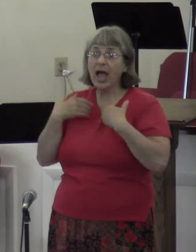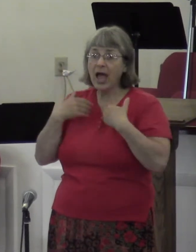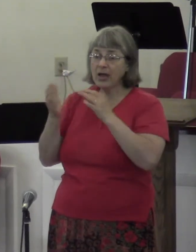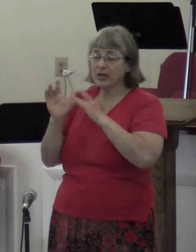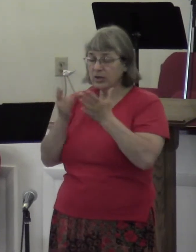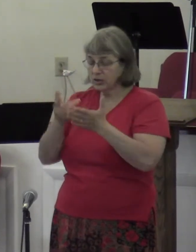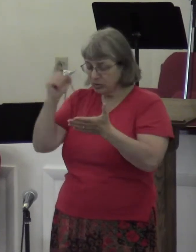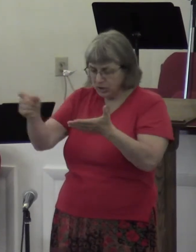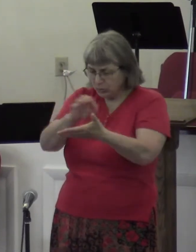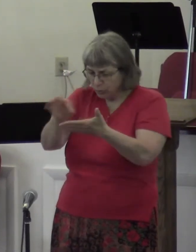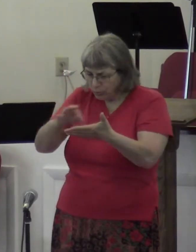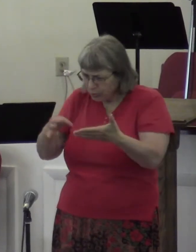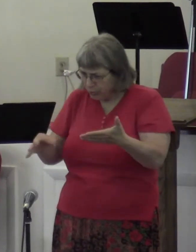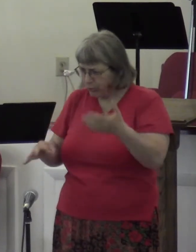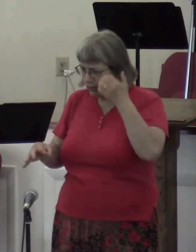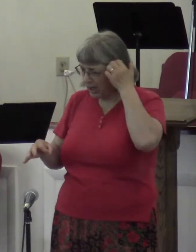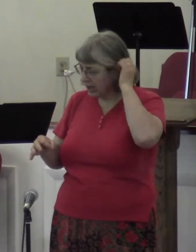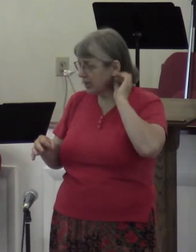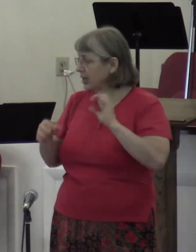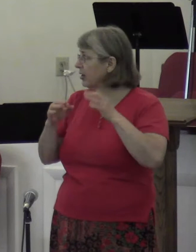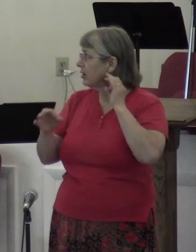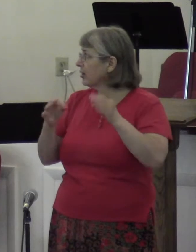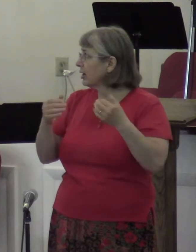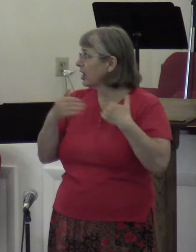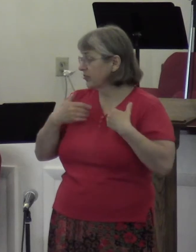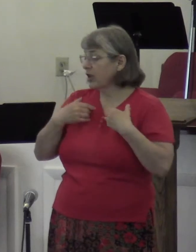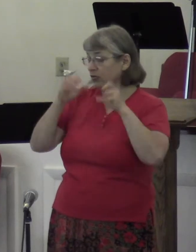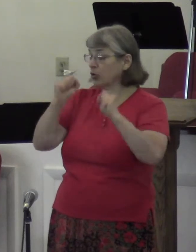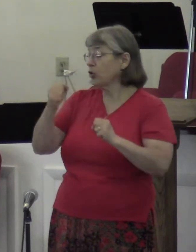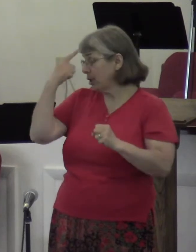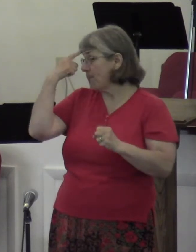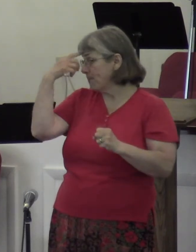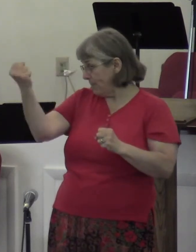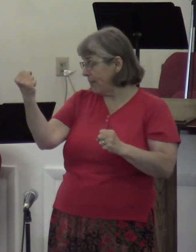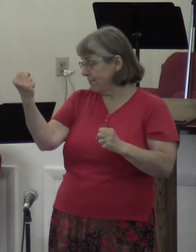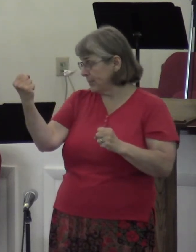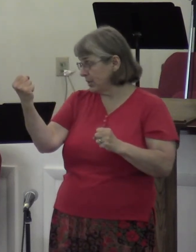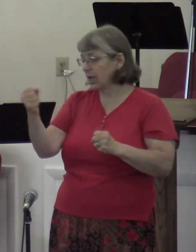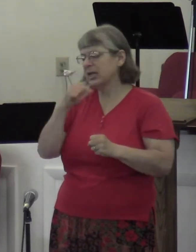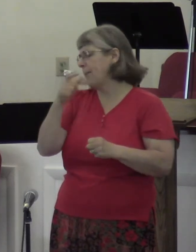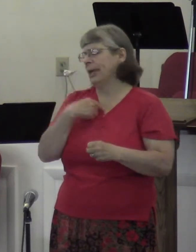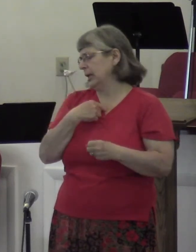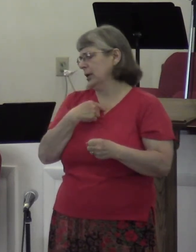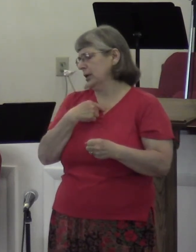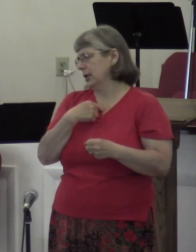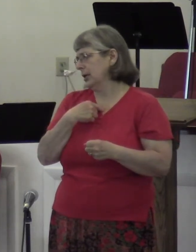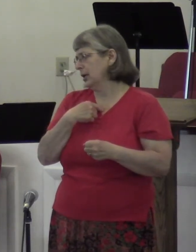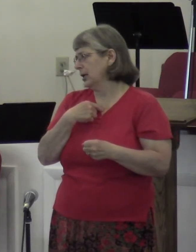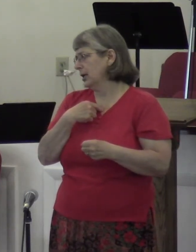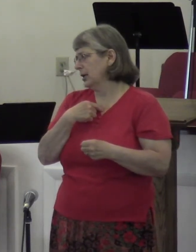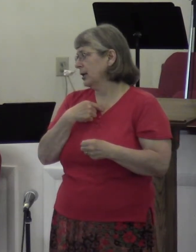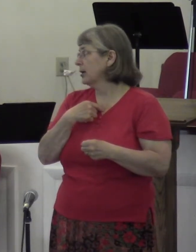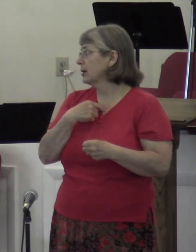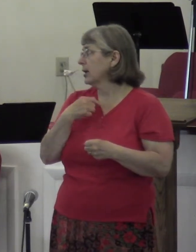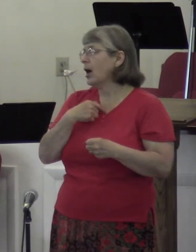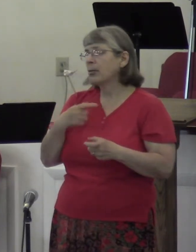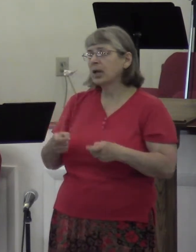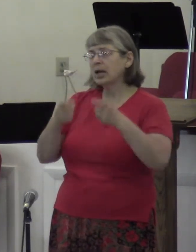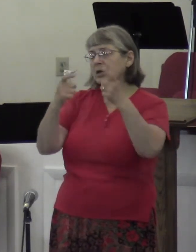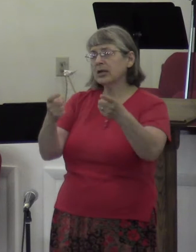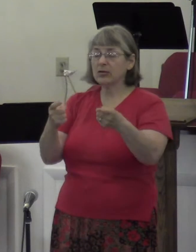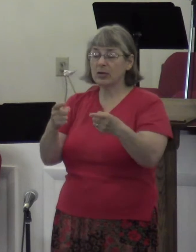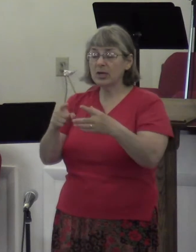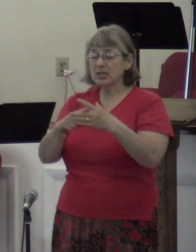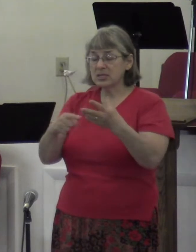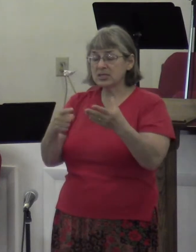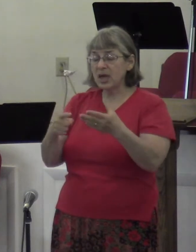this down. Or if you've got a good memory, not me. But I'm going to give you some